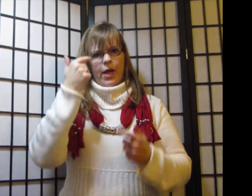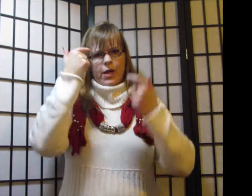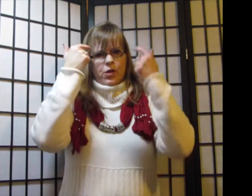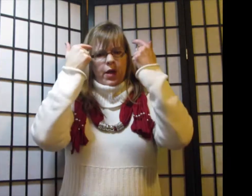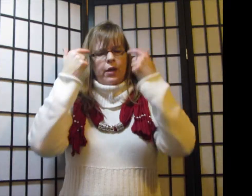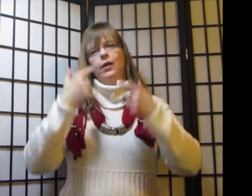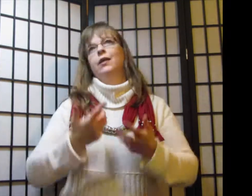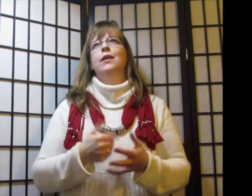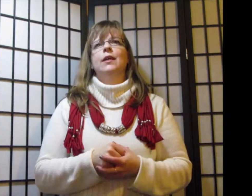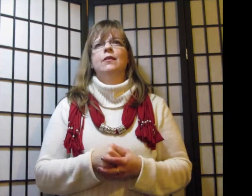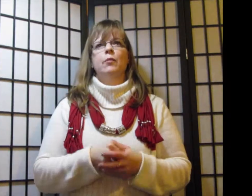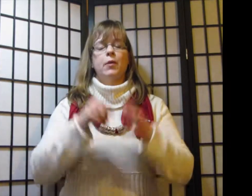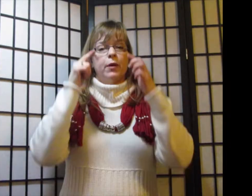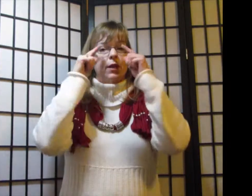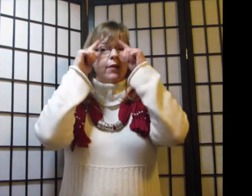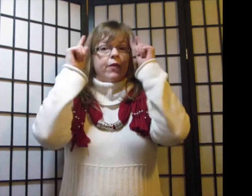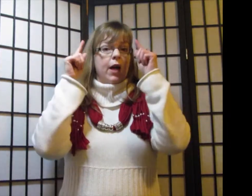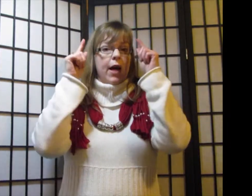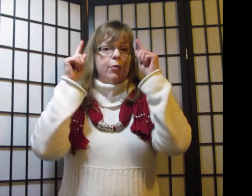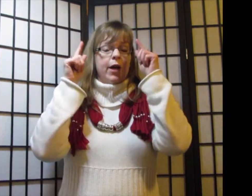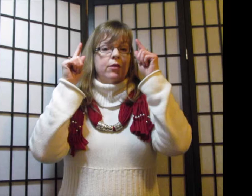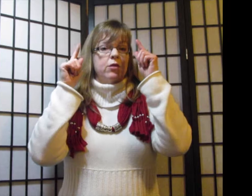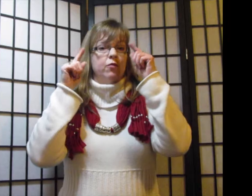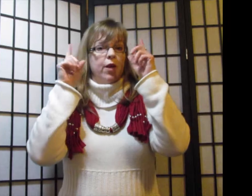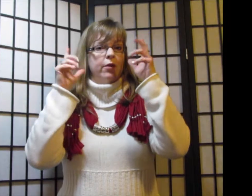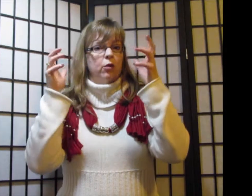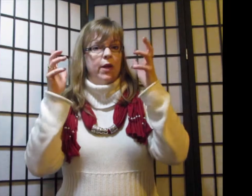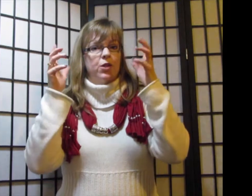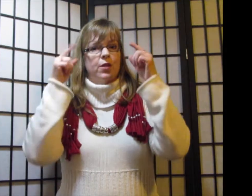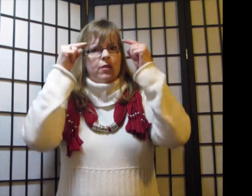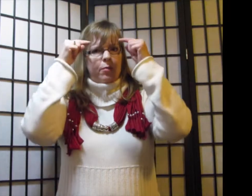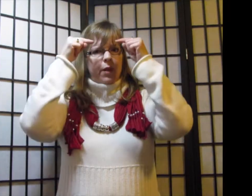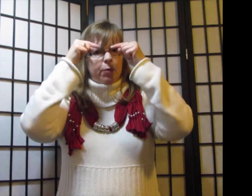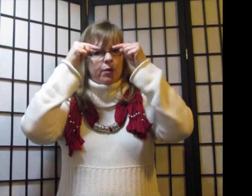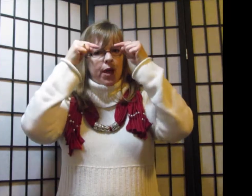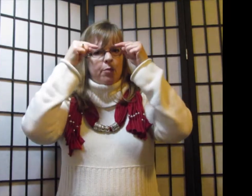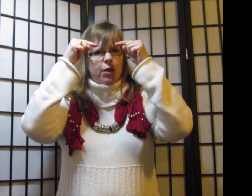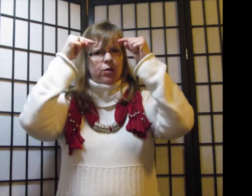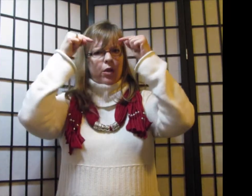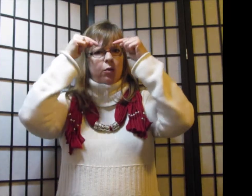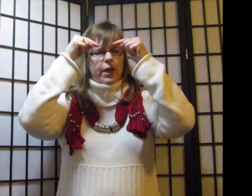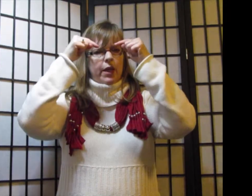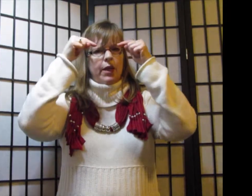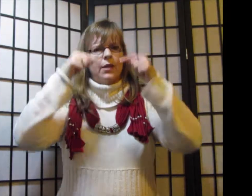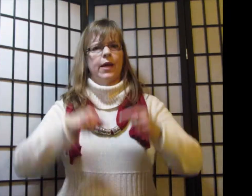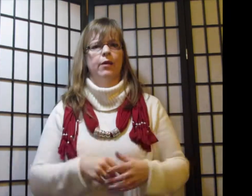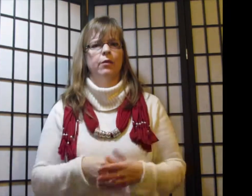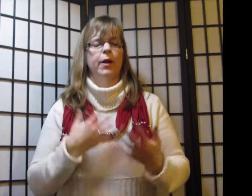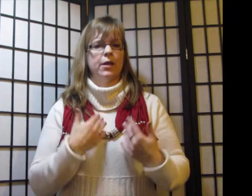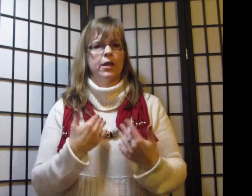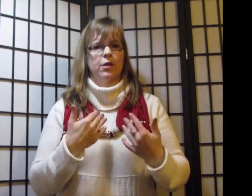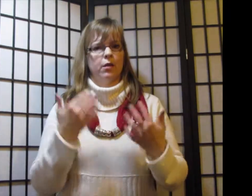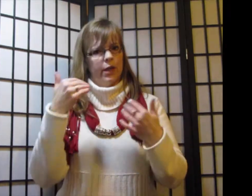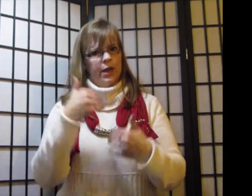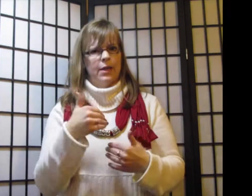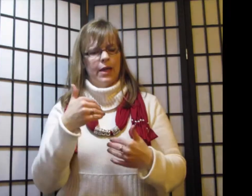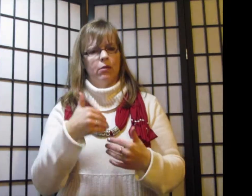change. Some people lift their eyebrows as a question. Some people's eyebrows go in and down. Mine tend to go in and down.